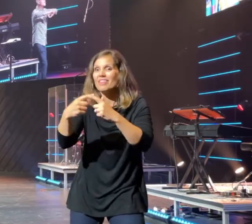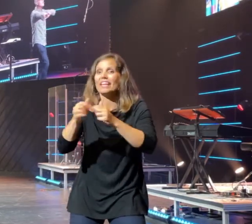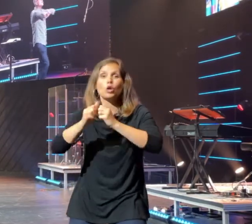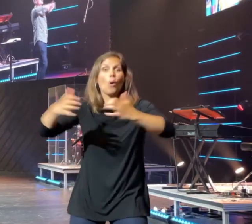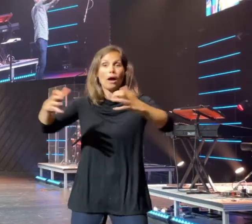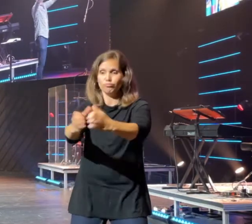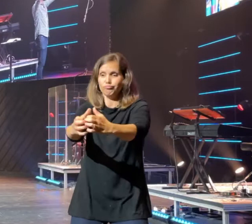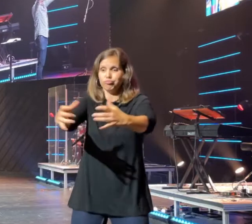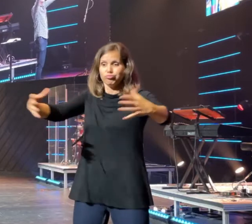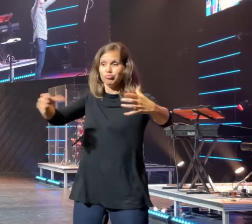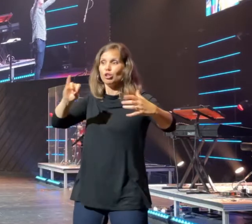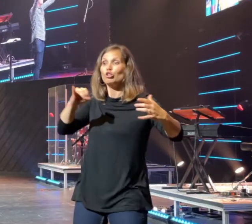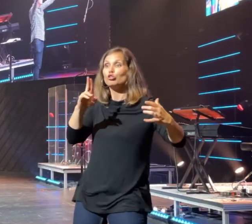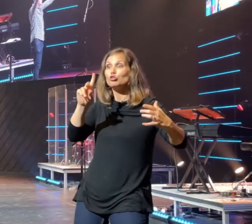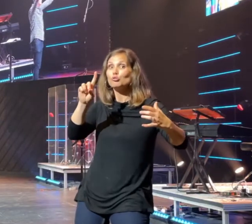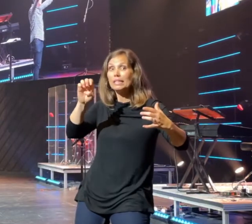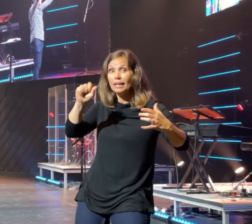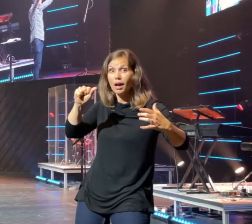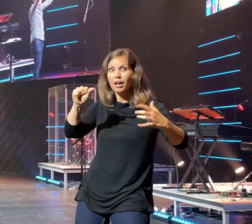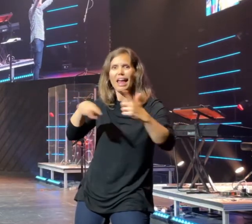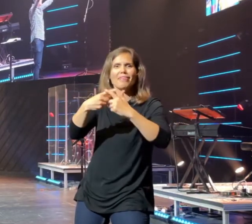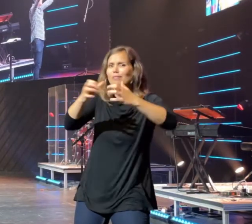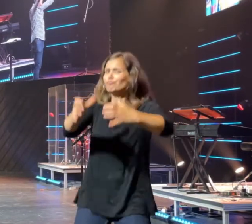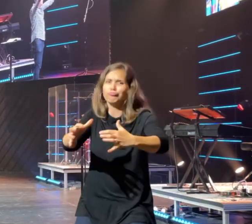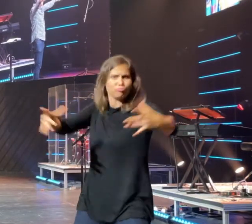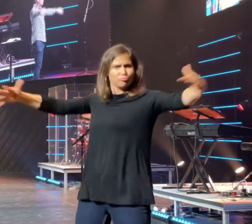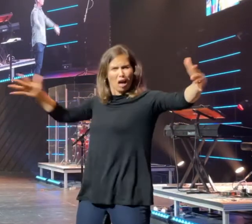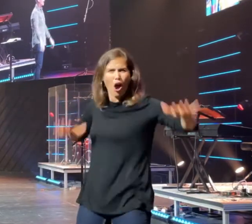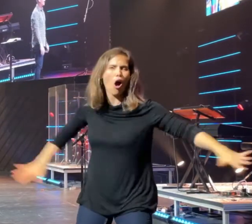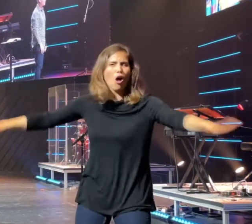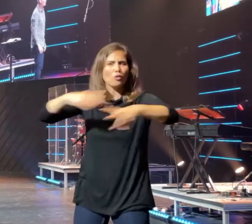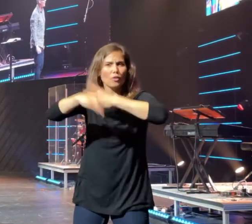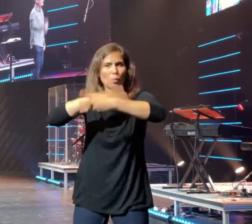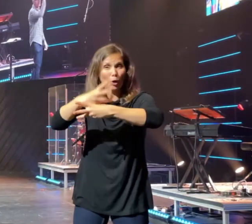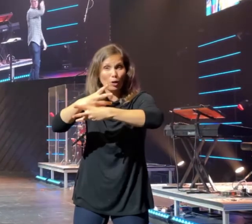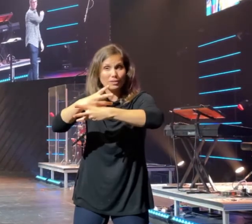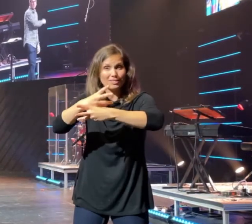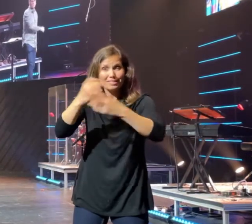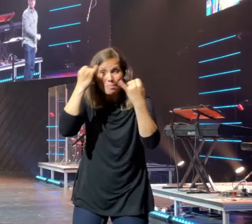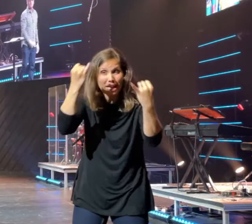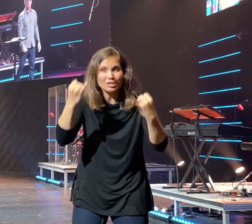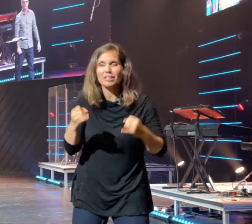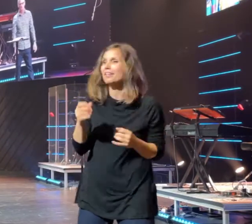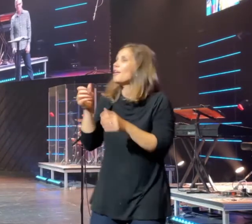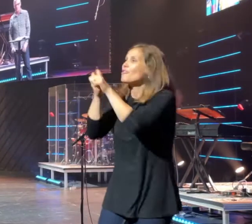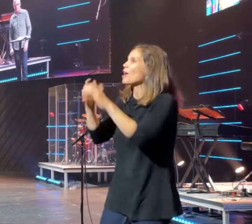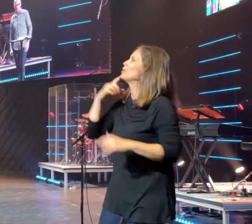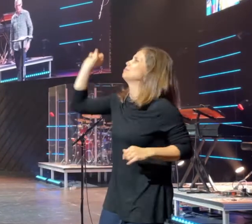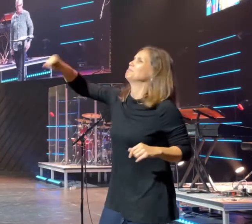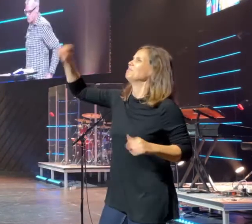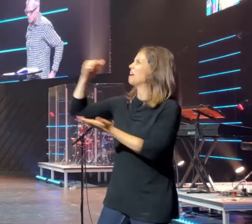and then go to the uttermost parts of the world. Okay? Wow. Amen, Jesus. We're going to do it.